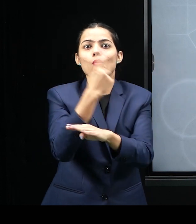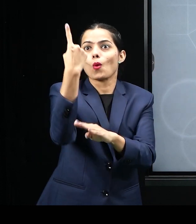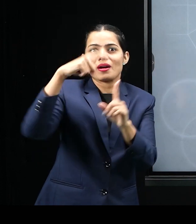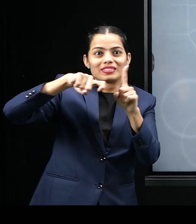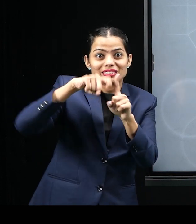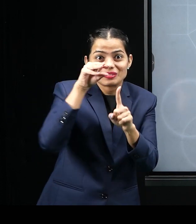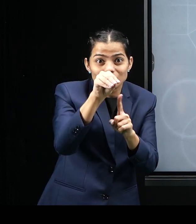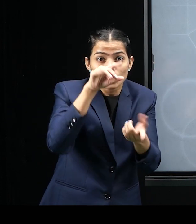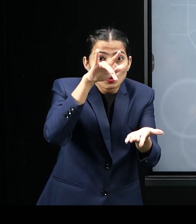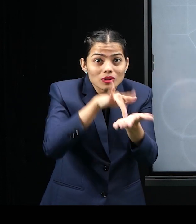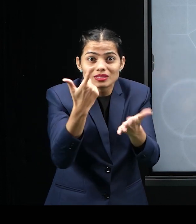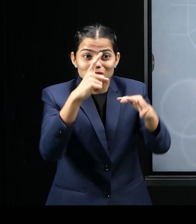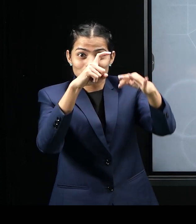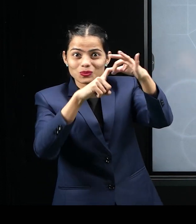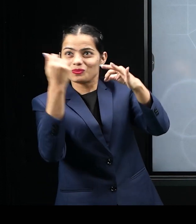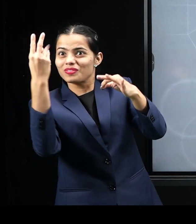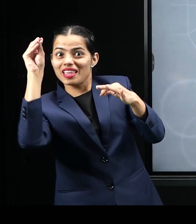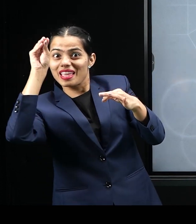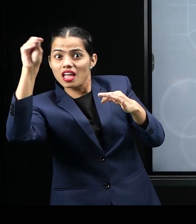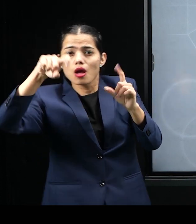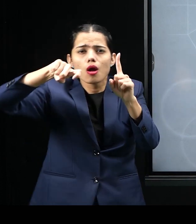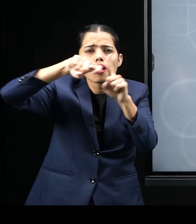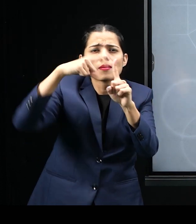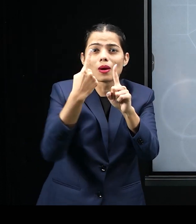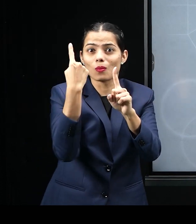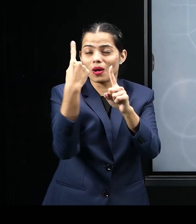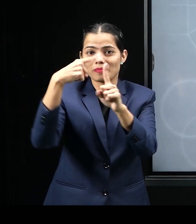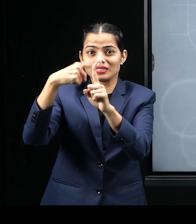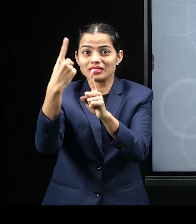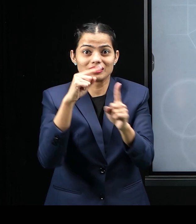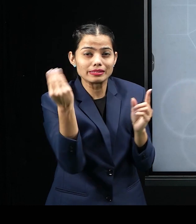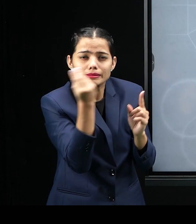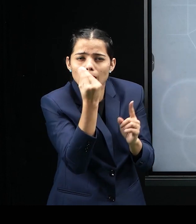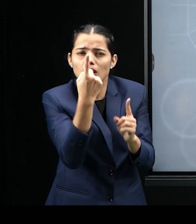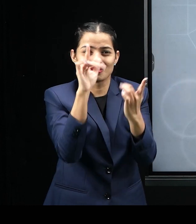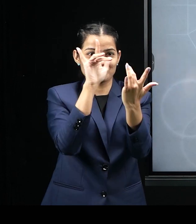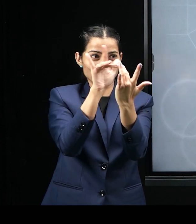where q is equal to k into k plus 1 is some integer.